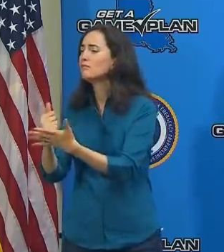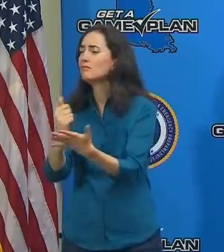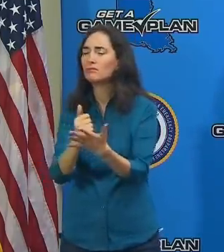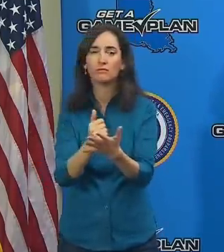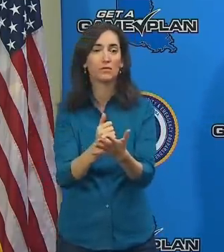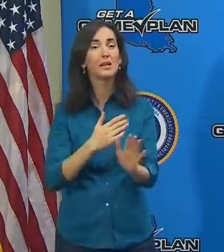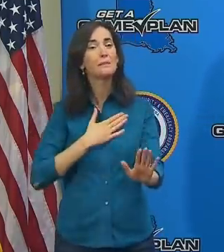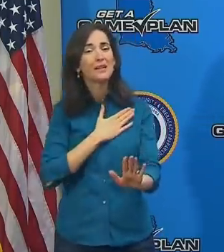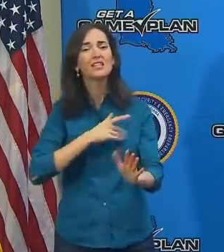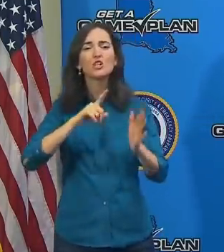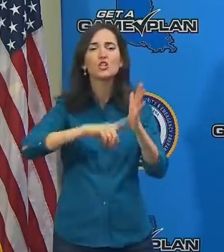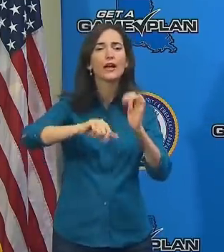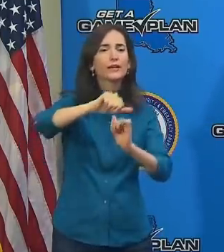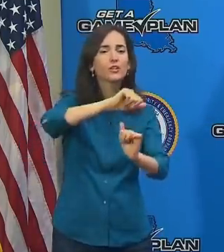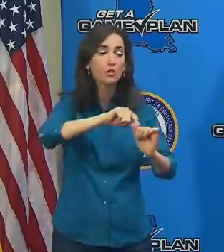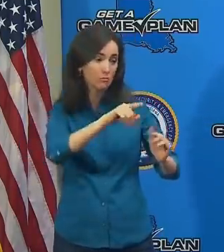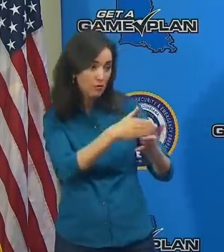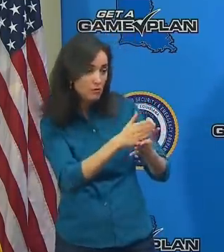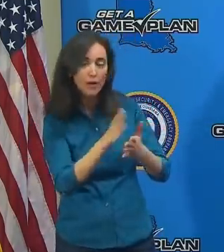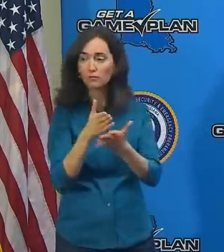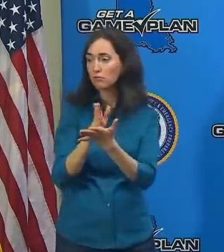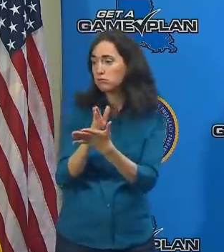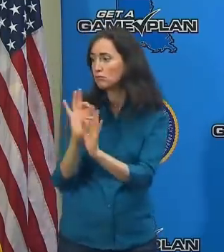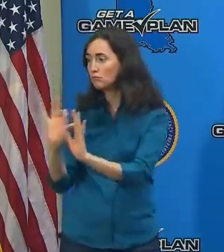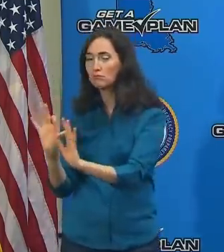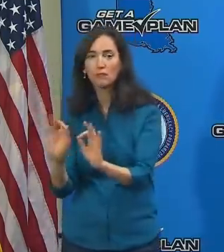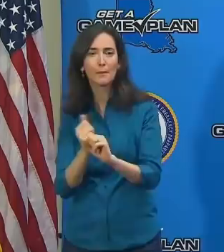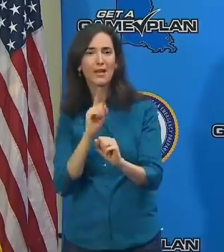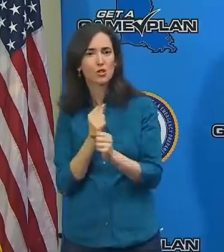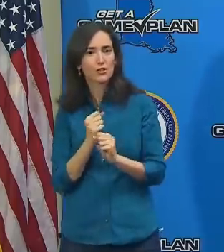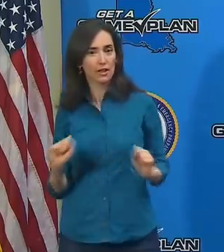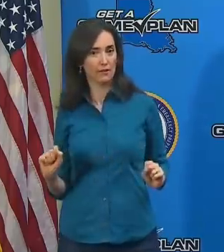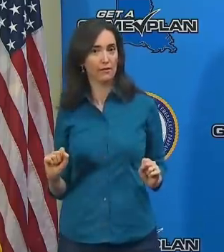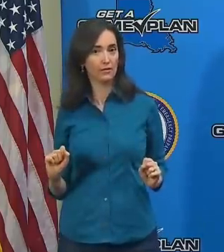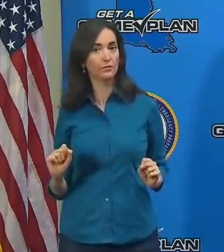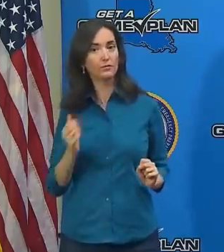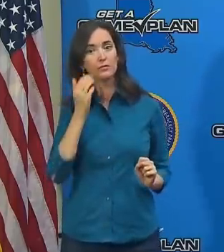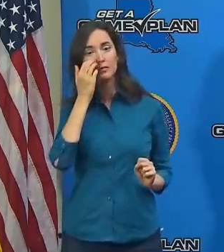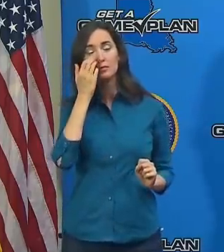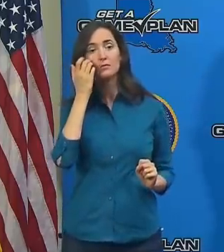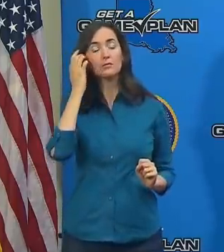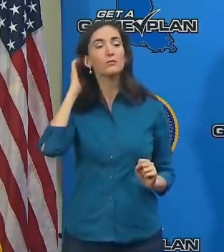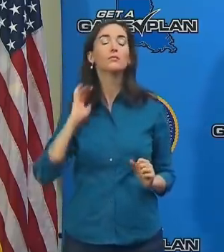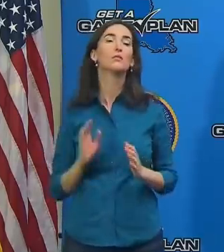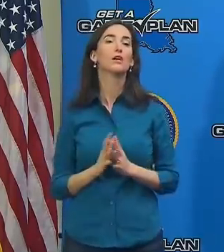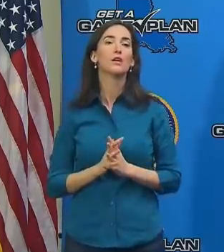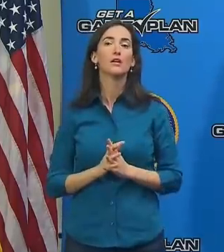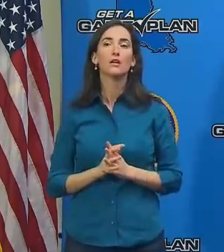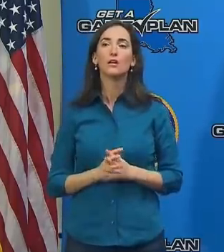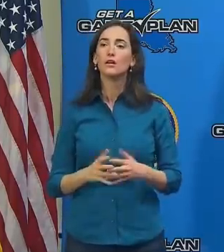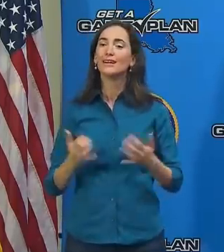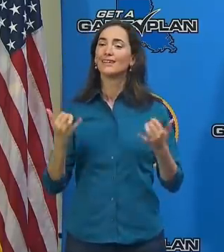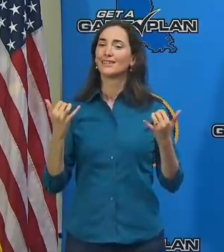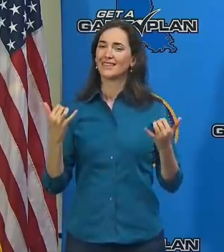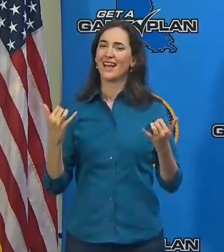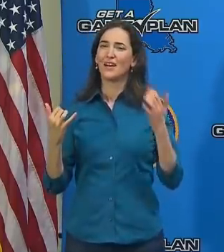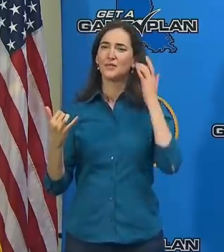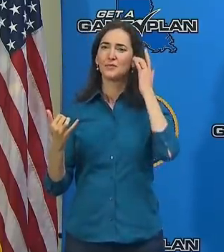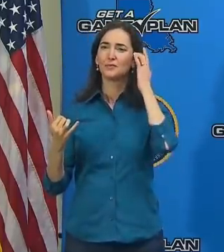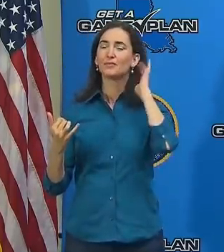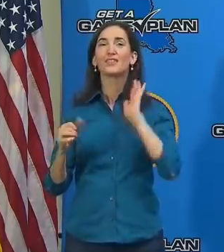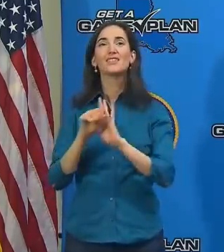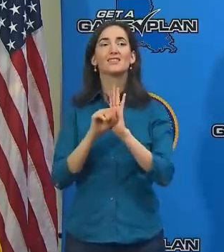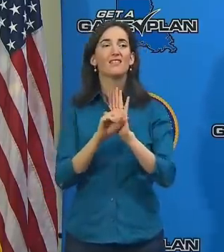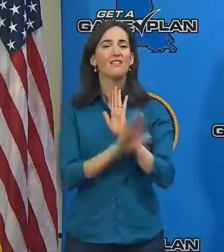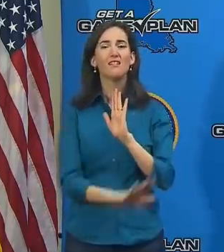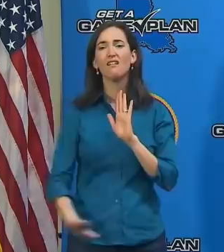them and stay safe. And I know it may not seem this way right now for many people out there across our